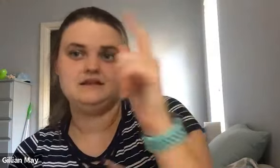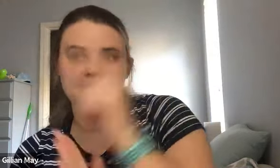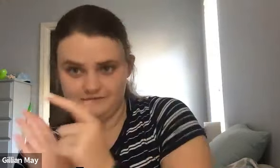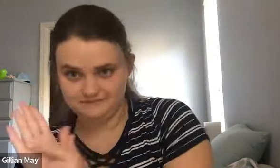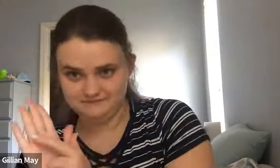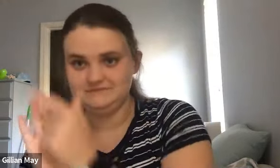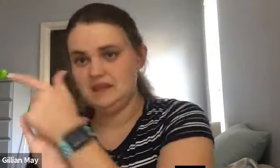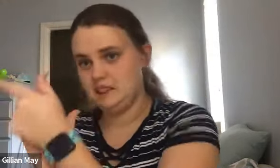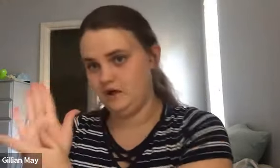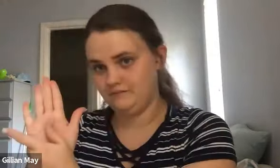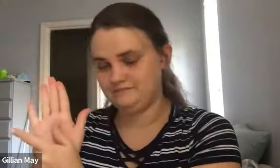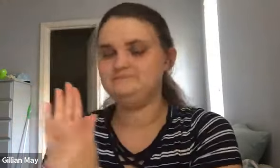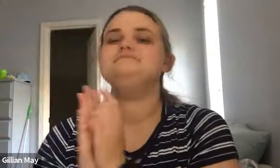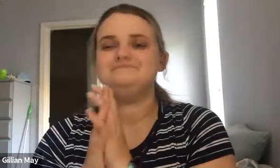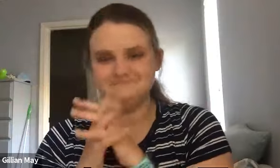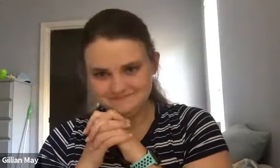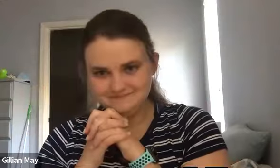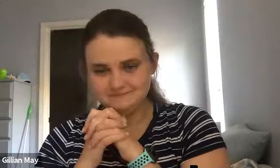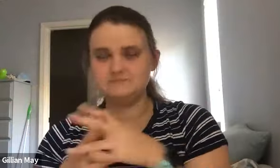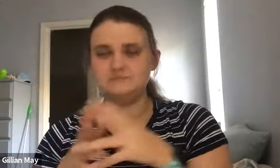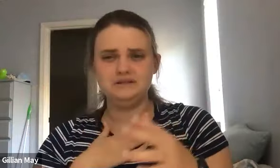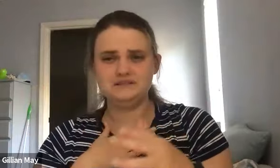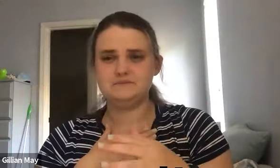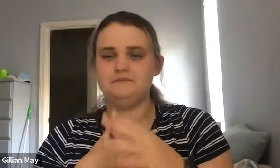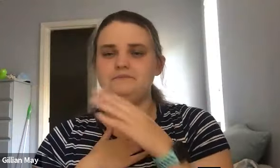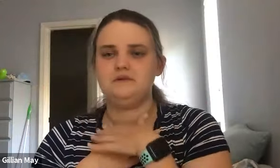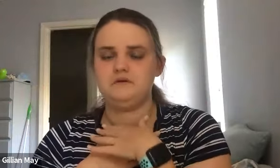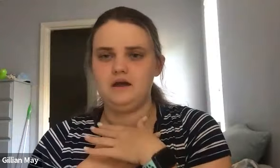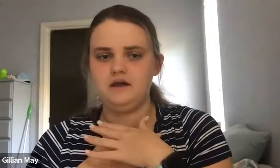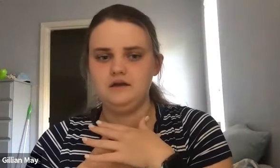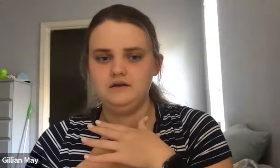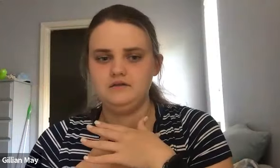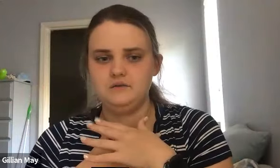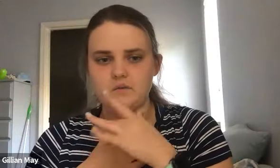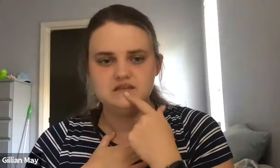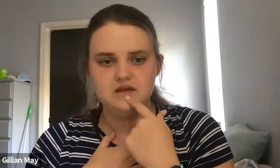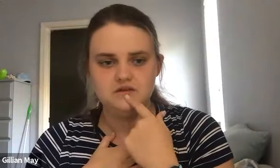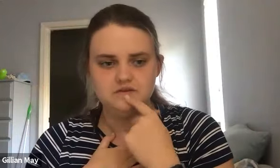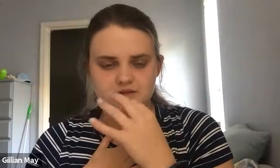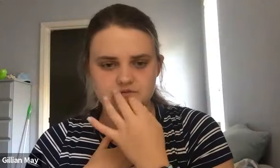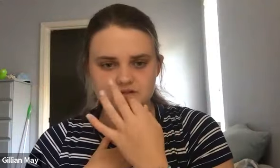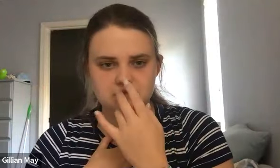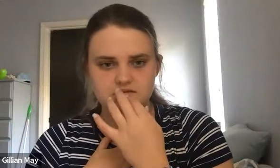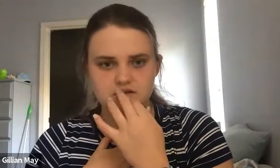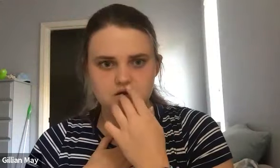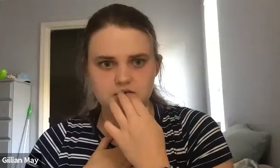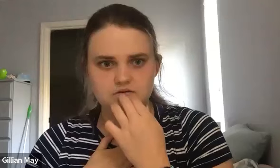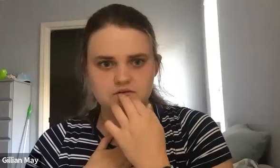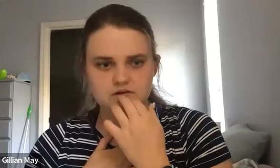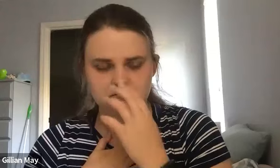I-in-law. Law. Oh, excuse me. Okay. And what was the other families we did there? We